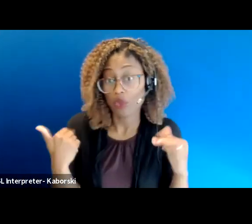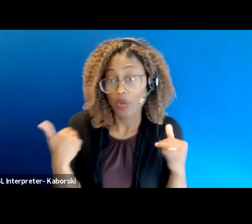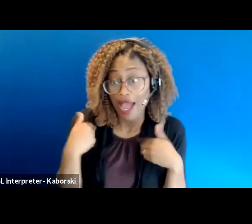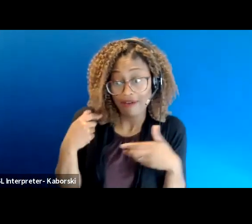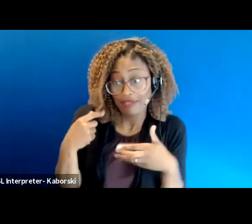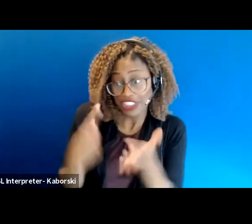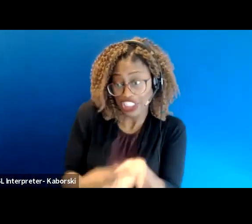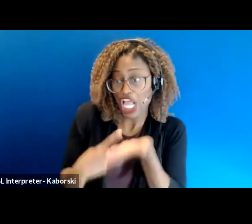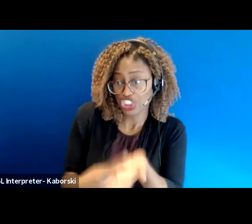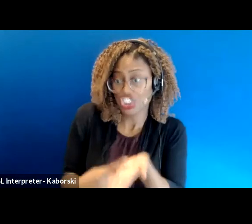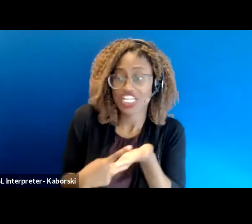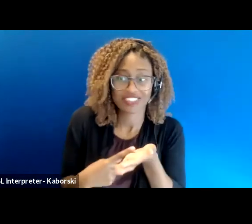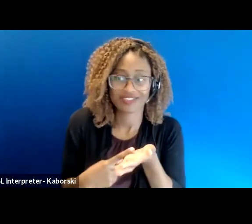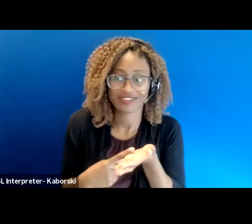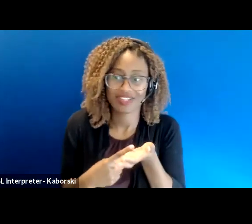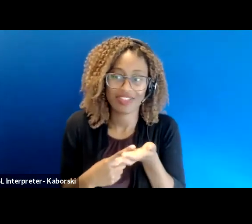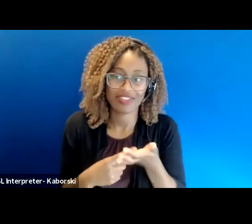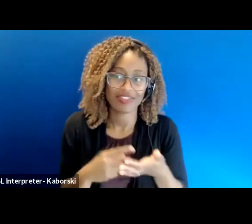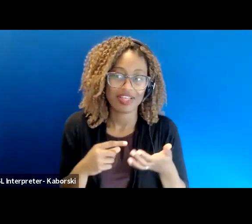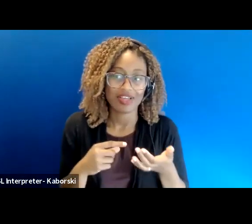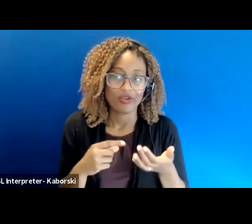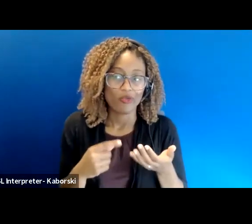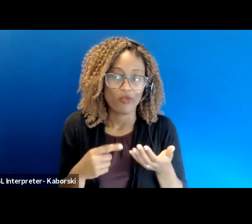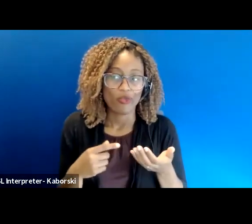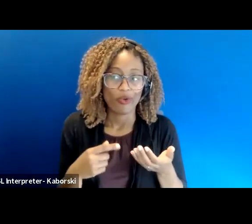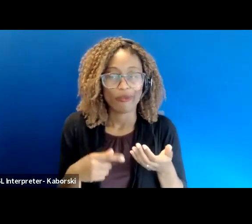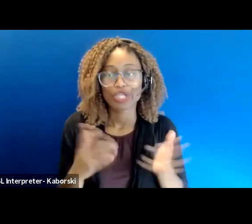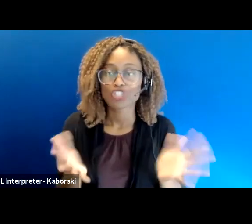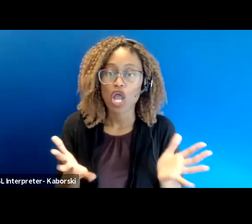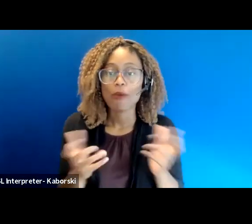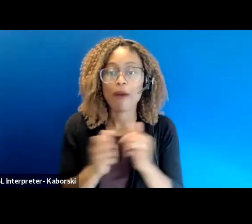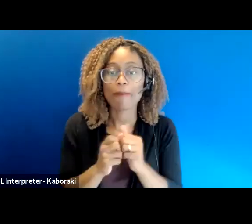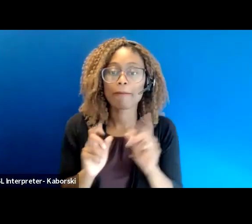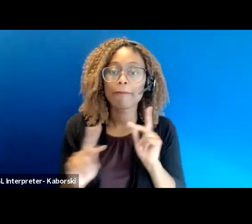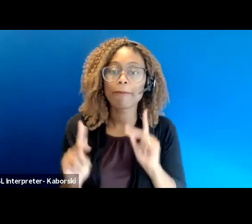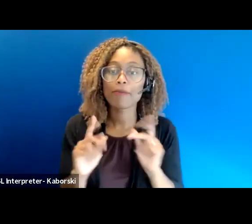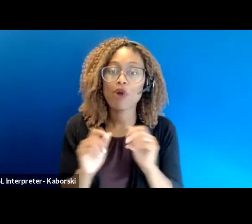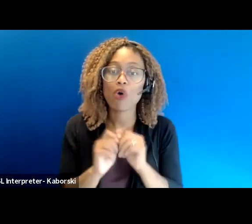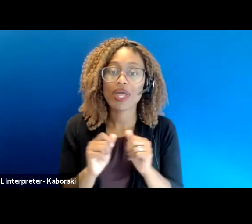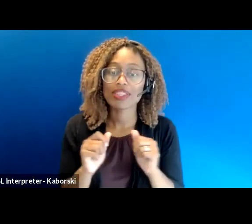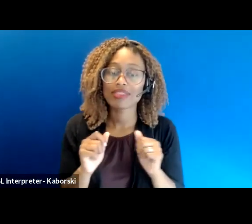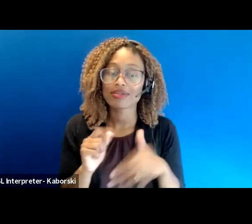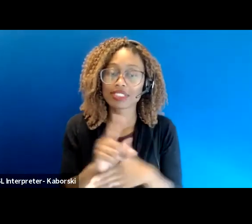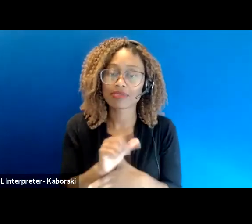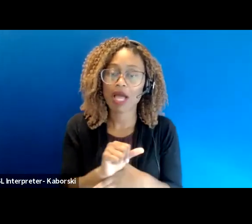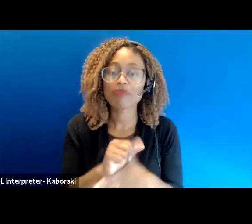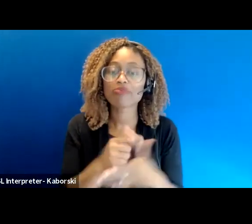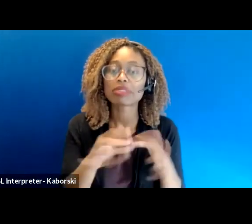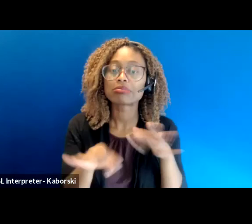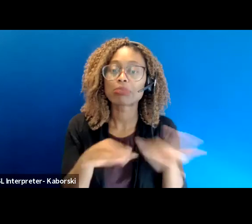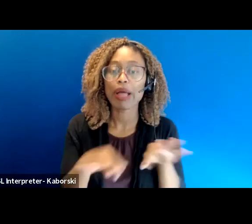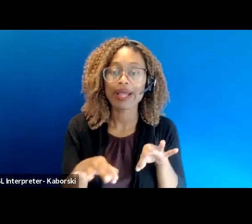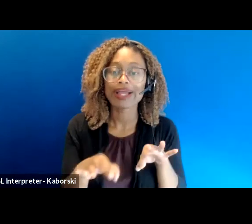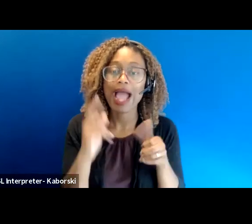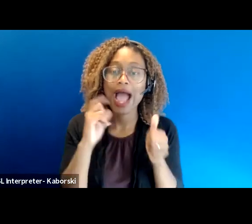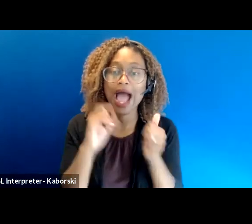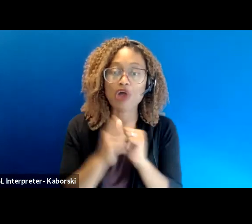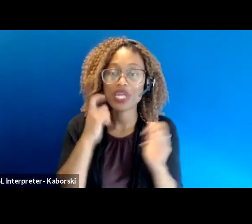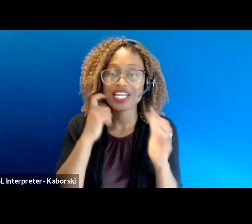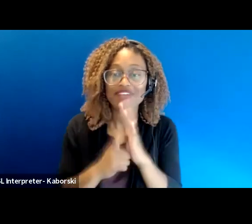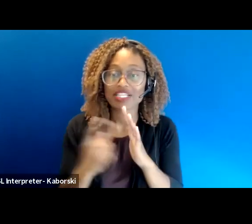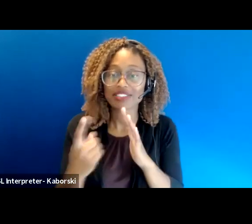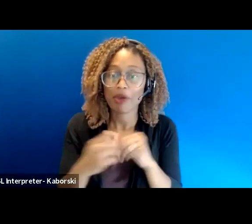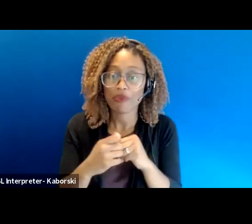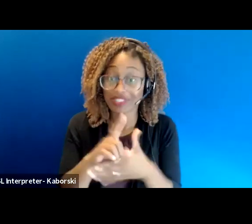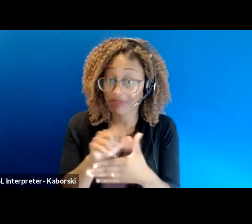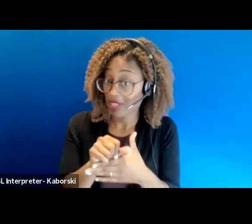we talk about individual disabilities, what we should look for. For instance,